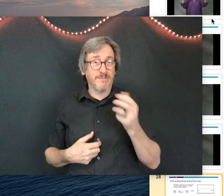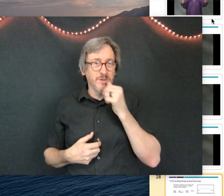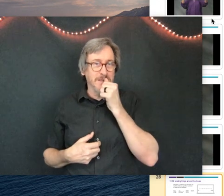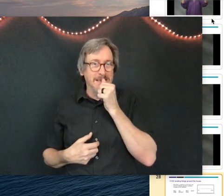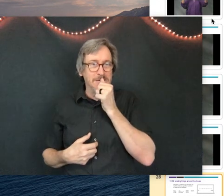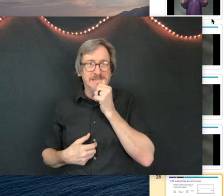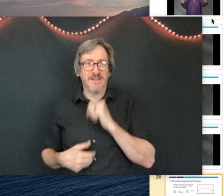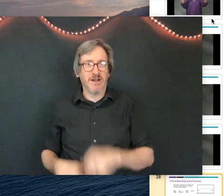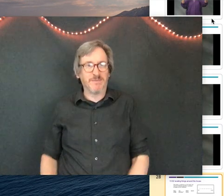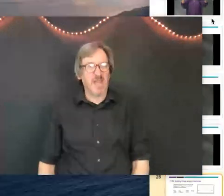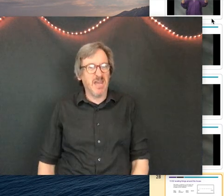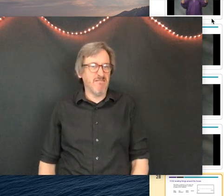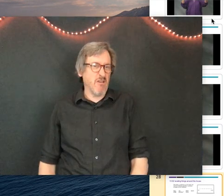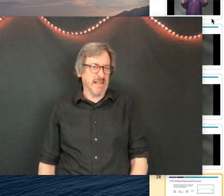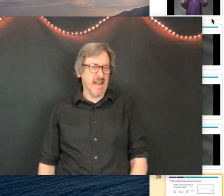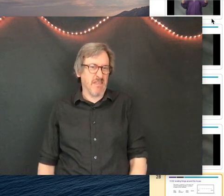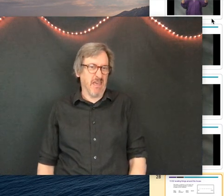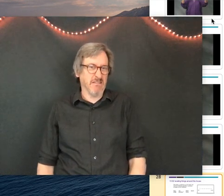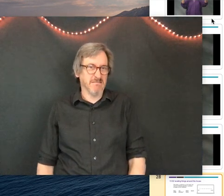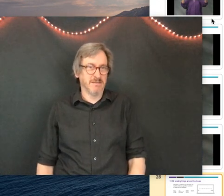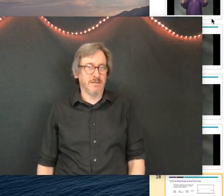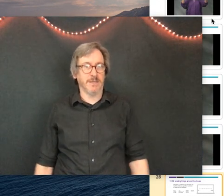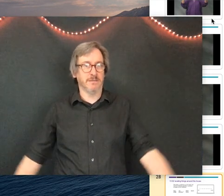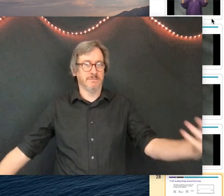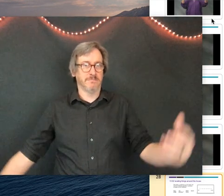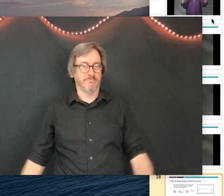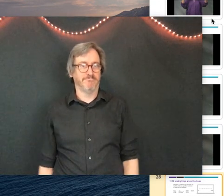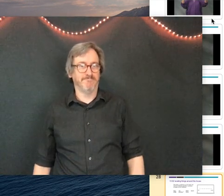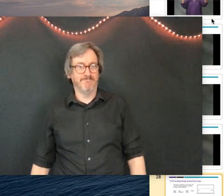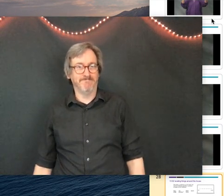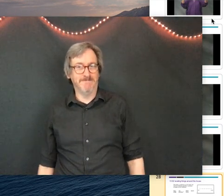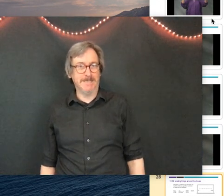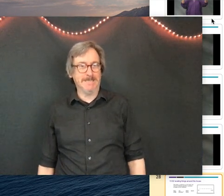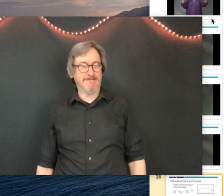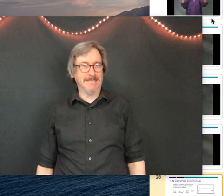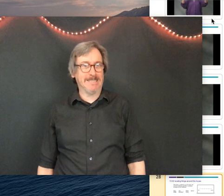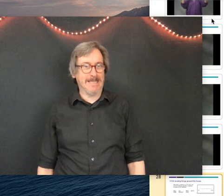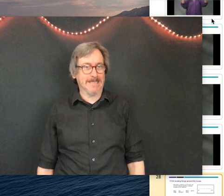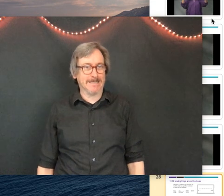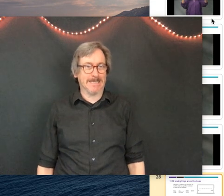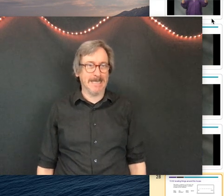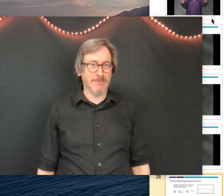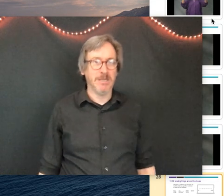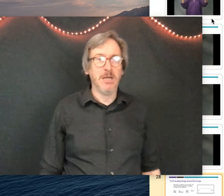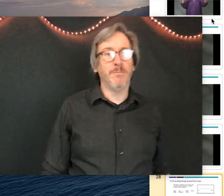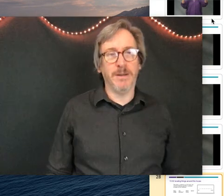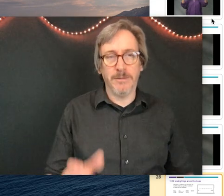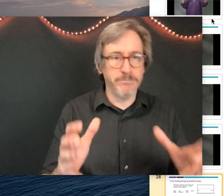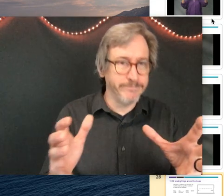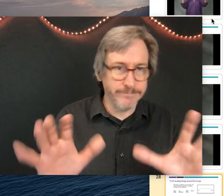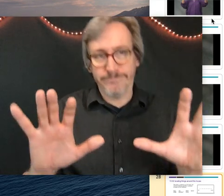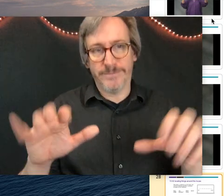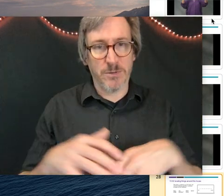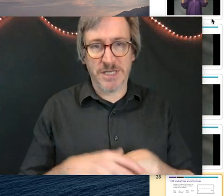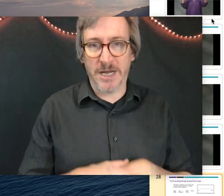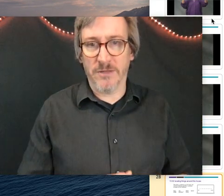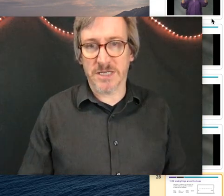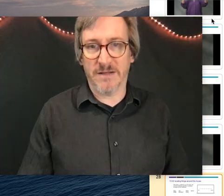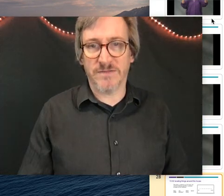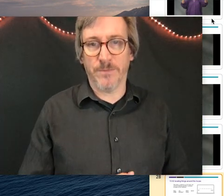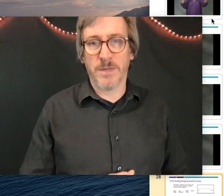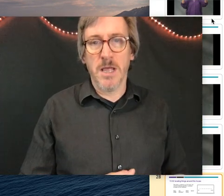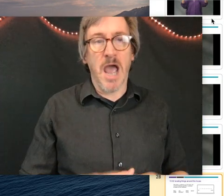brought that up to a linguist and they're like, no, that's not a thing. I'm like, no, I just see it all the time. But they were